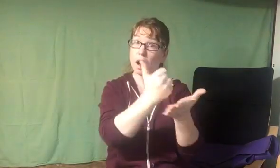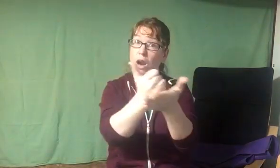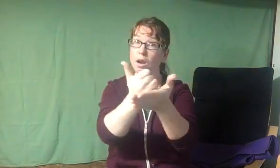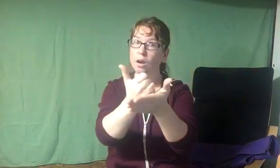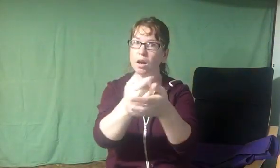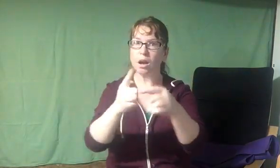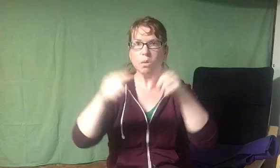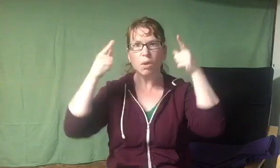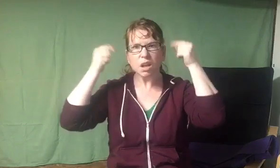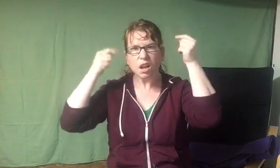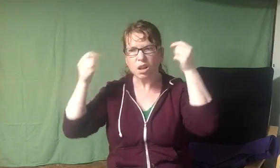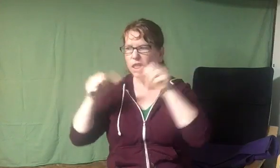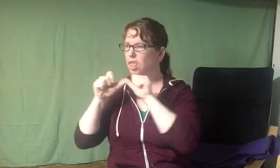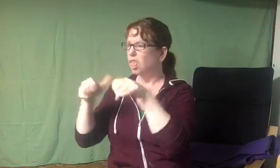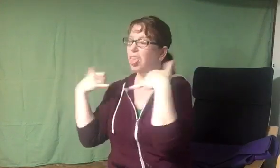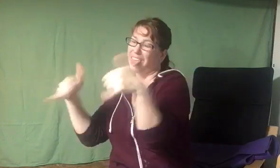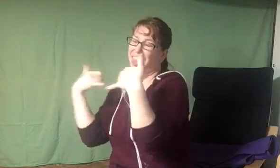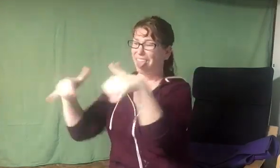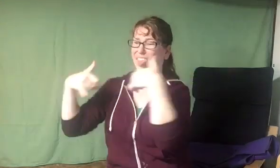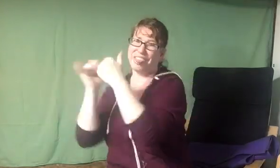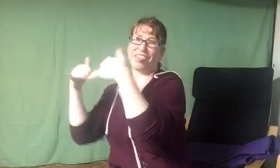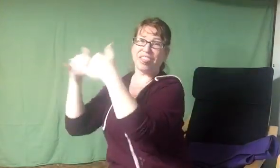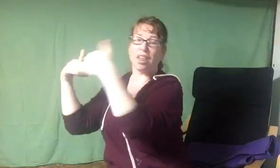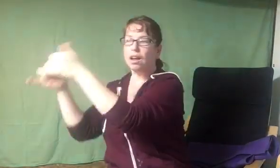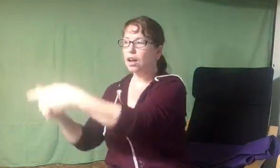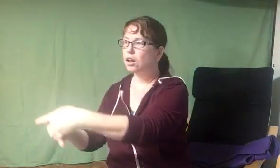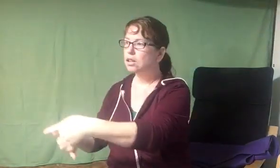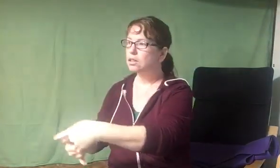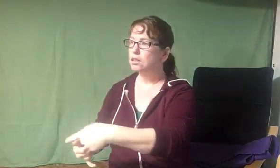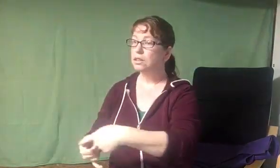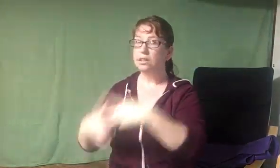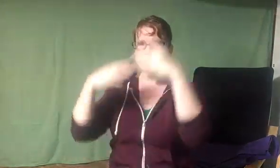about, giggling and shoving each other. Mr. Beaker didn't even seem to notice.